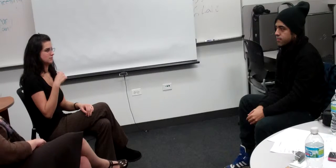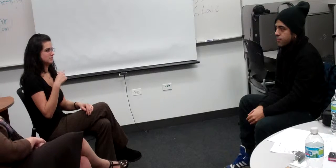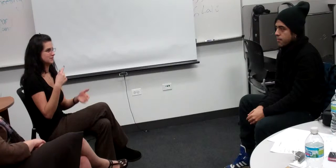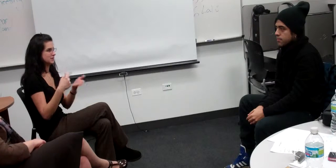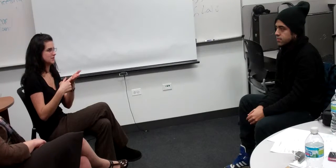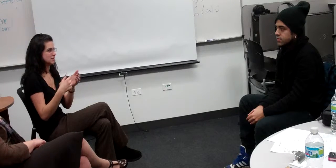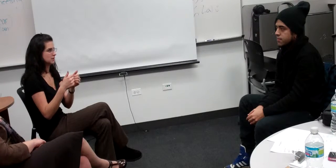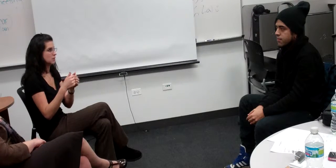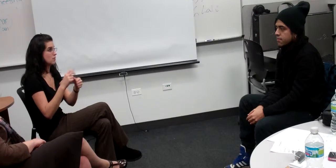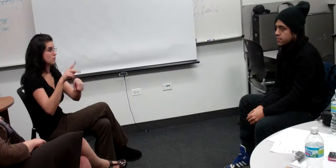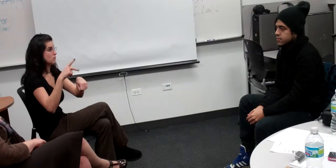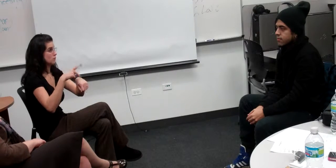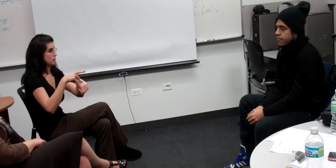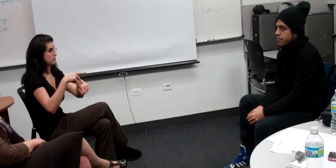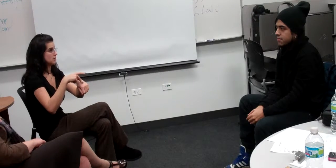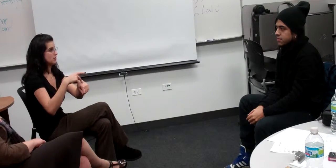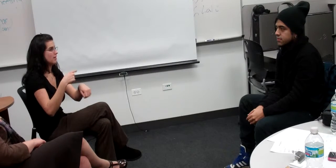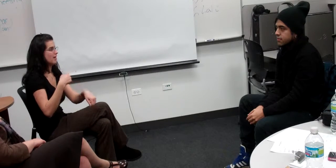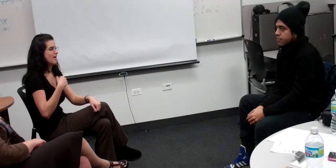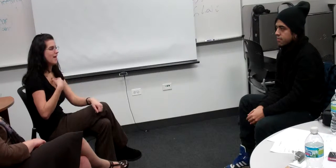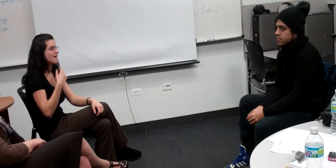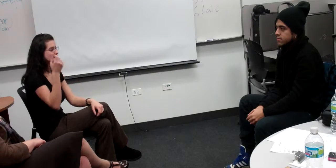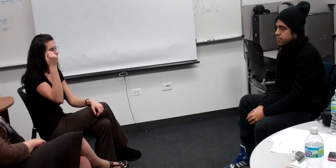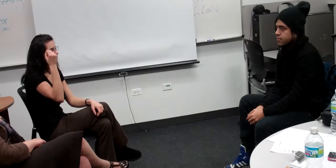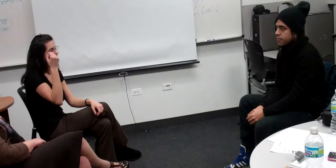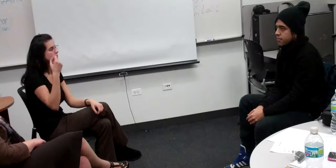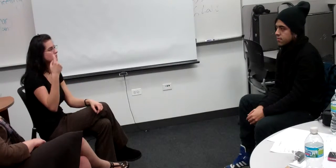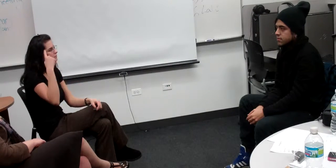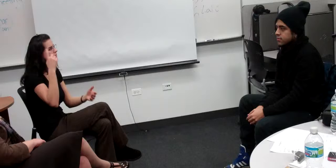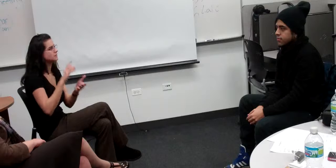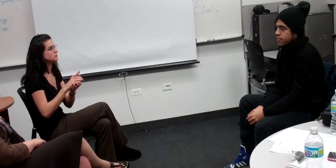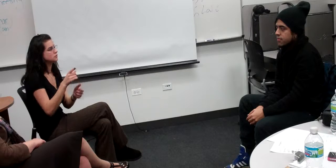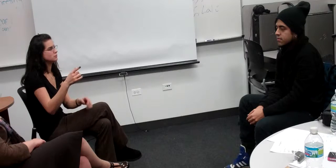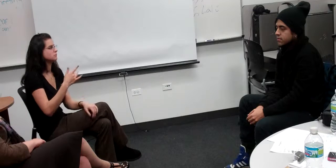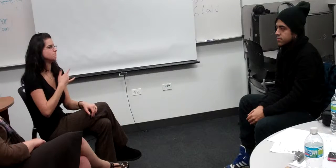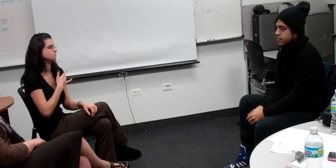very sensitive to that as well. And would want to